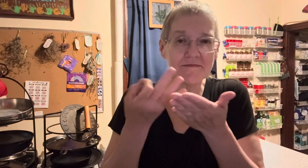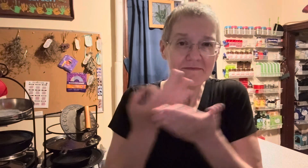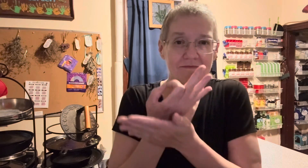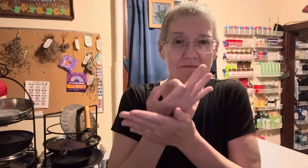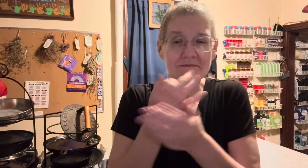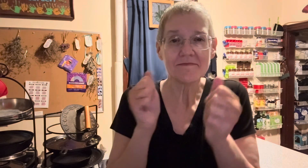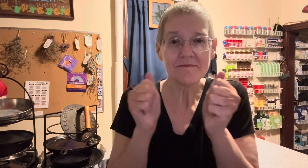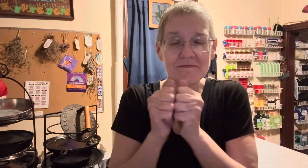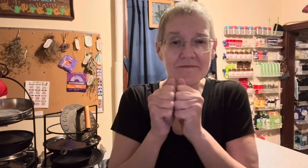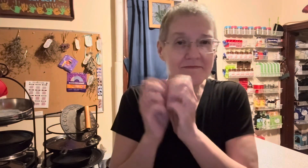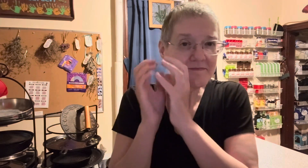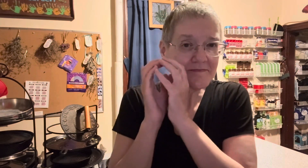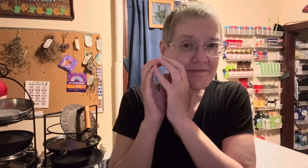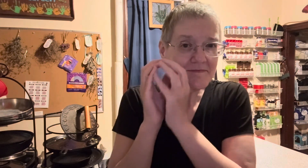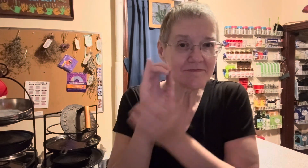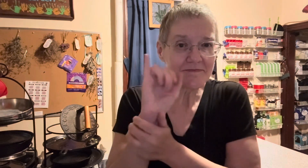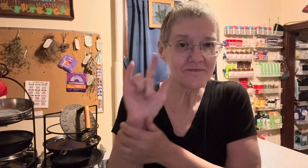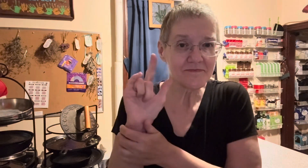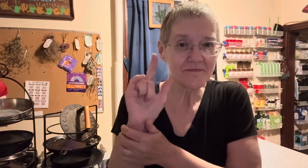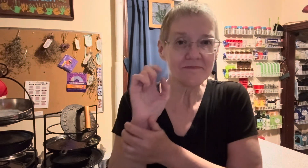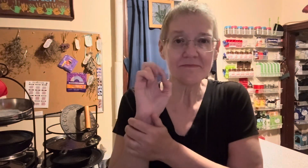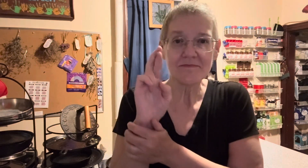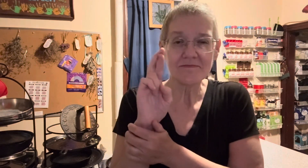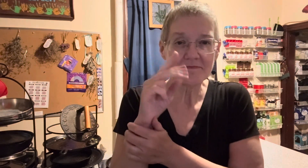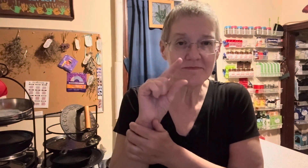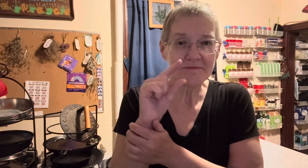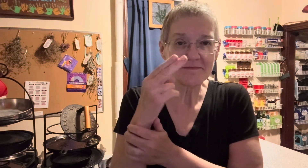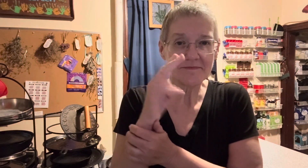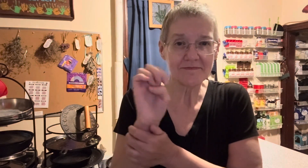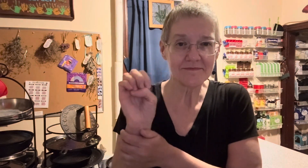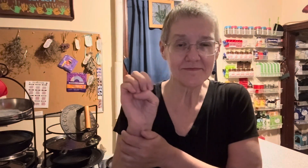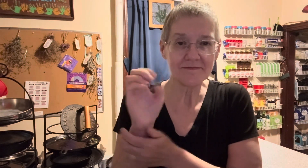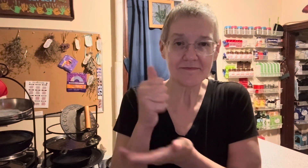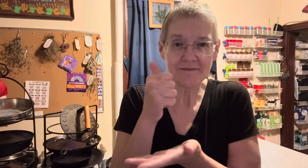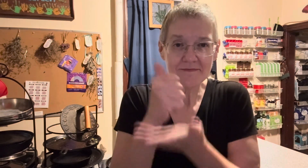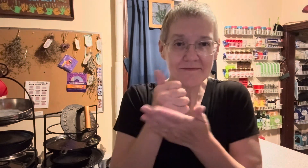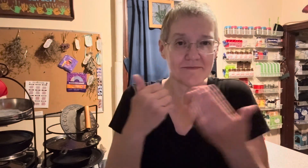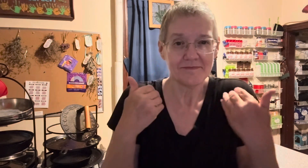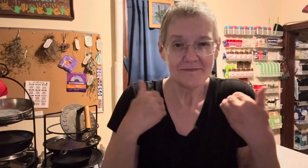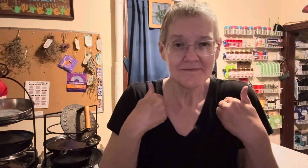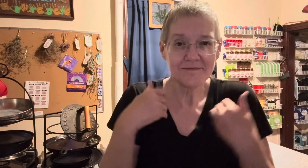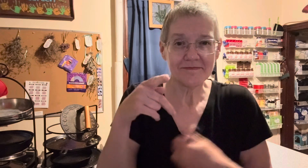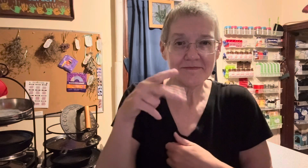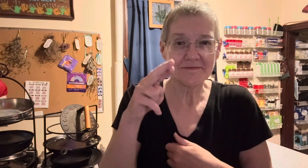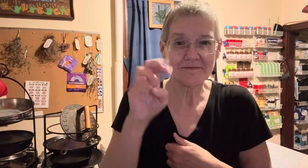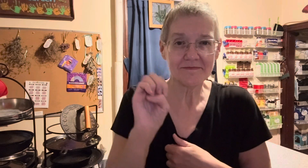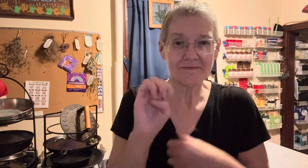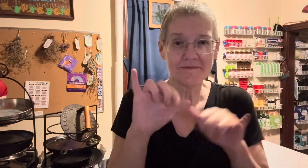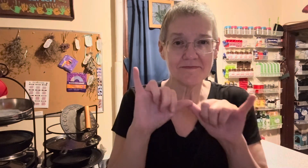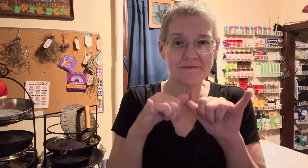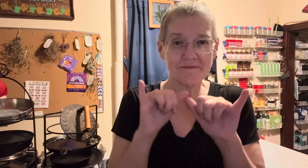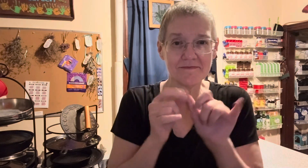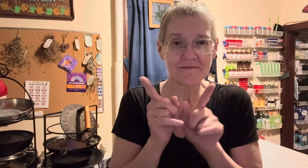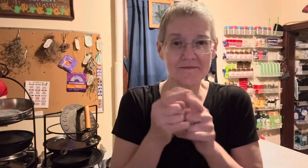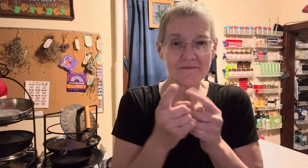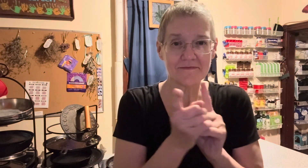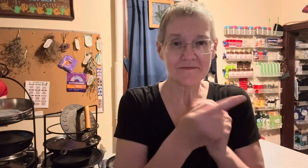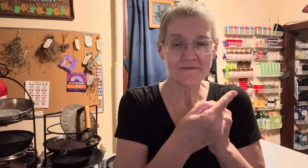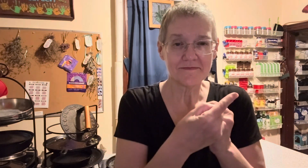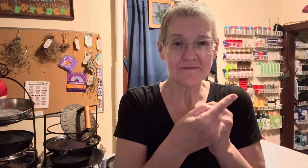to cook fresh vegetables or frozen with some oil. And I like to have pre-measured coconut